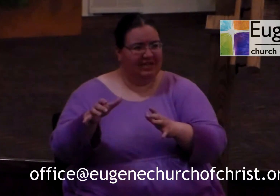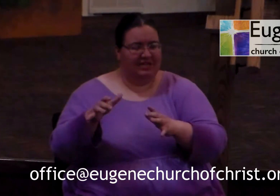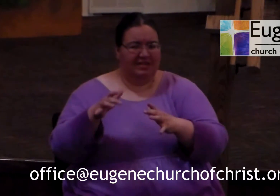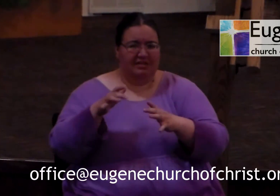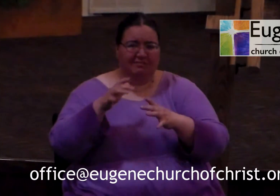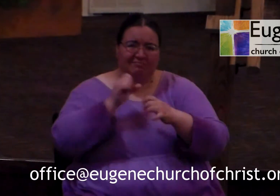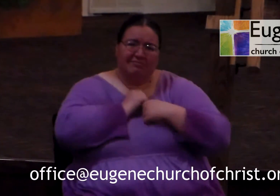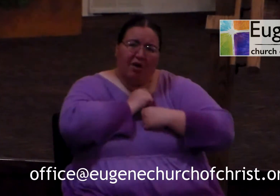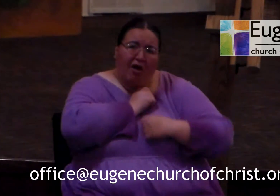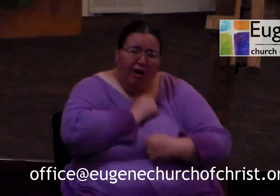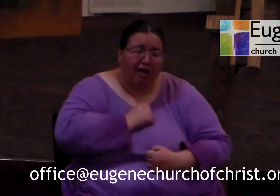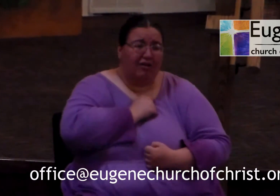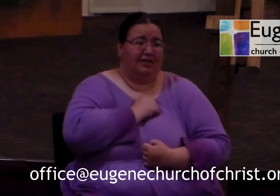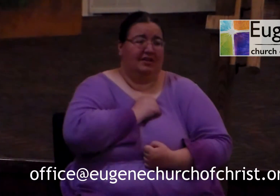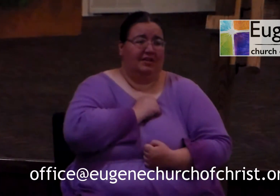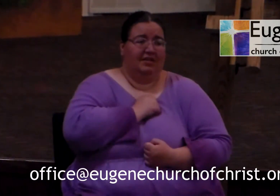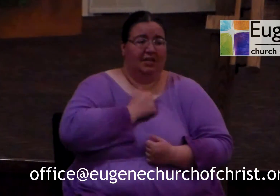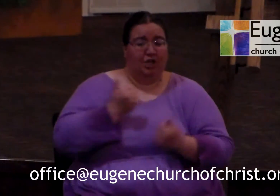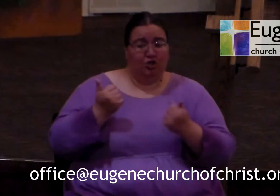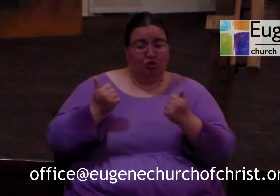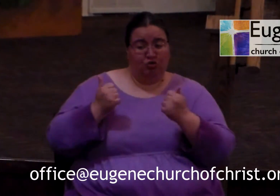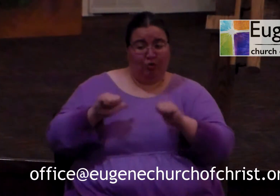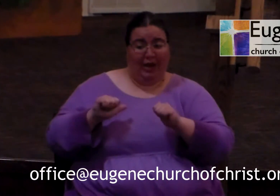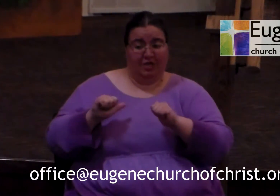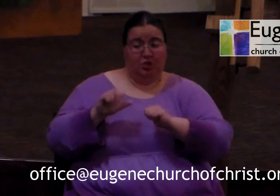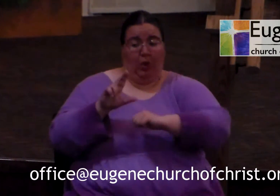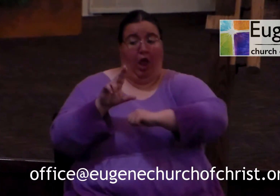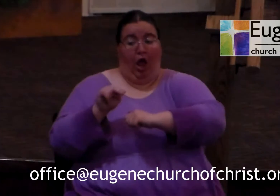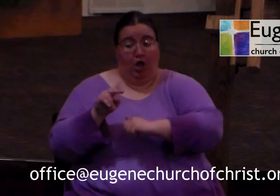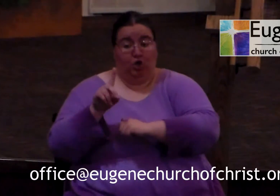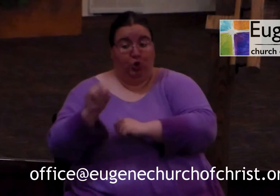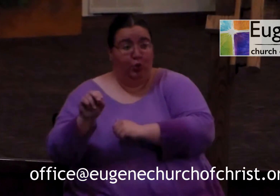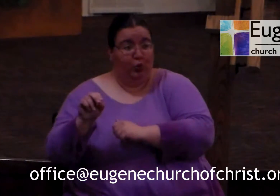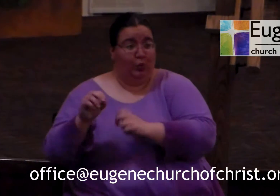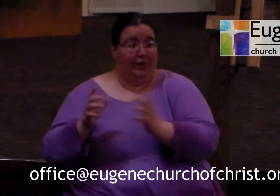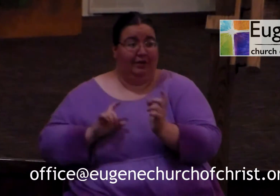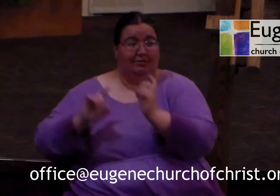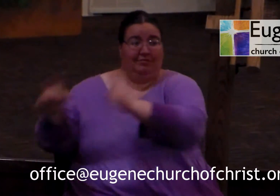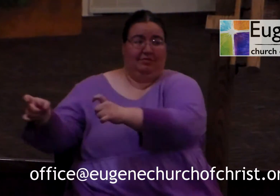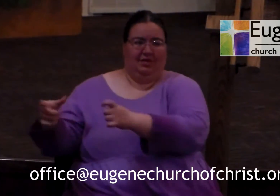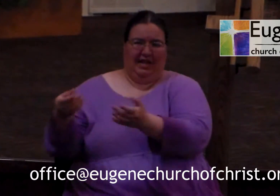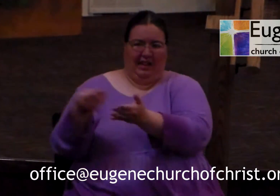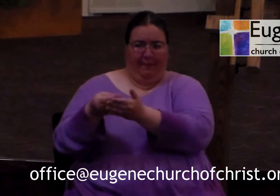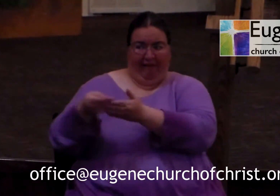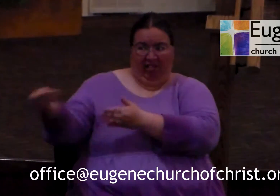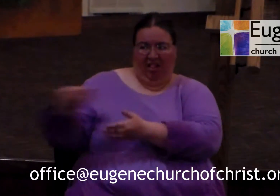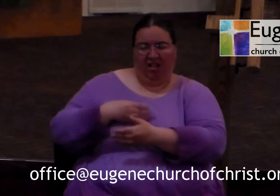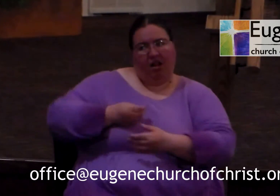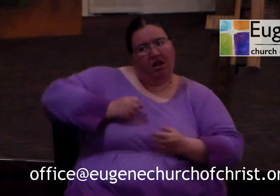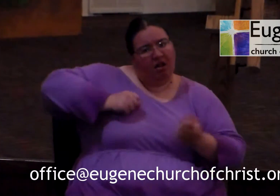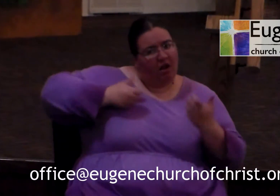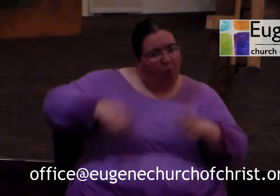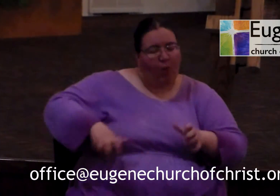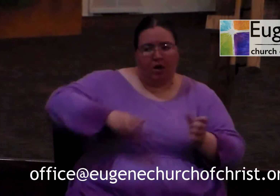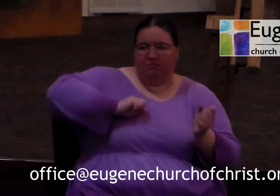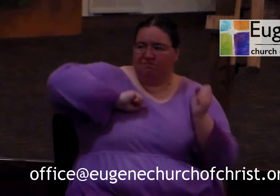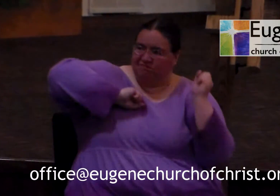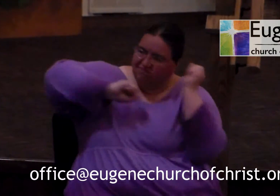undo it in the only way that he knows how. He's been paid for this, and he no longer wants the money. And he takes the money and he throws it at their feet.